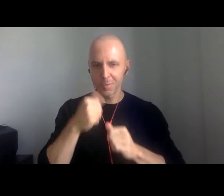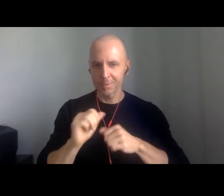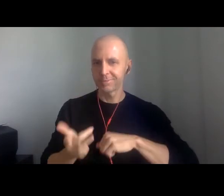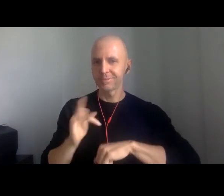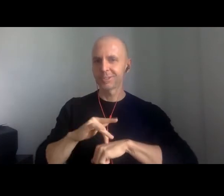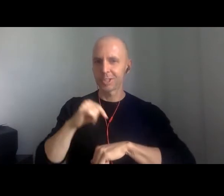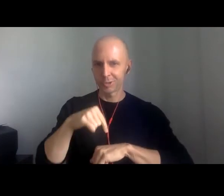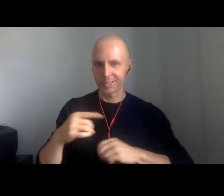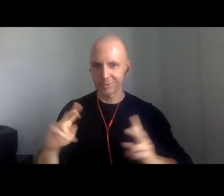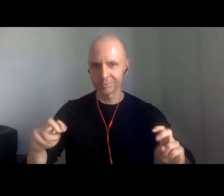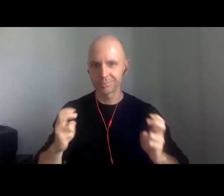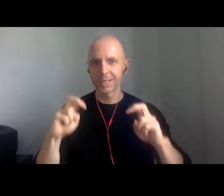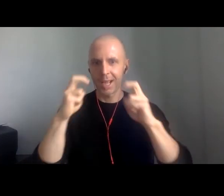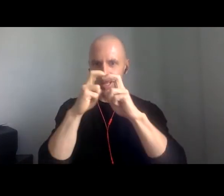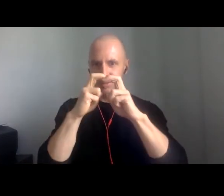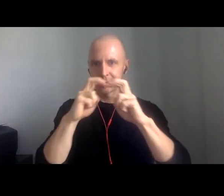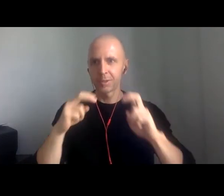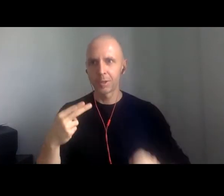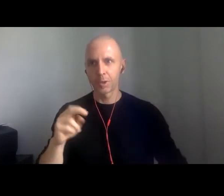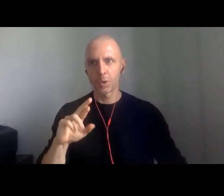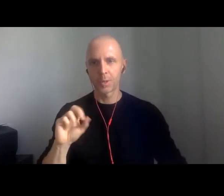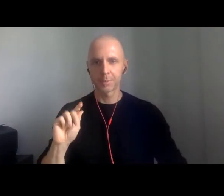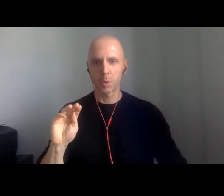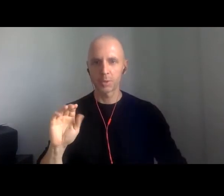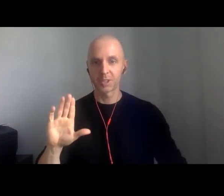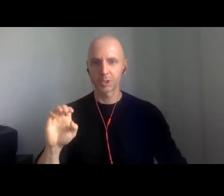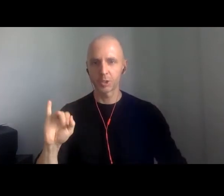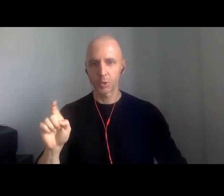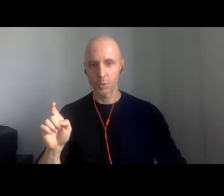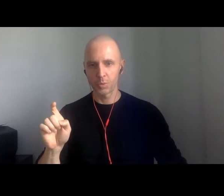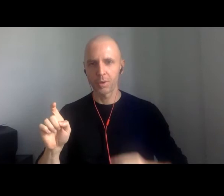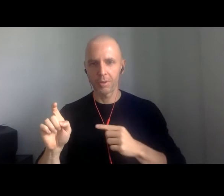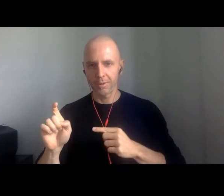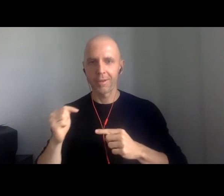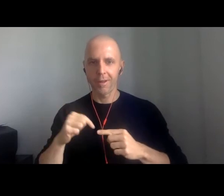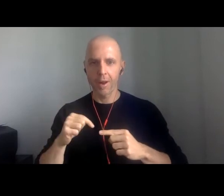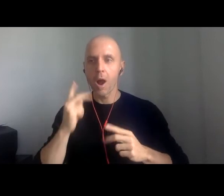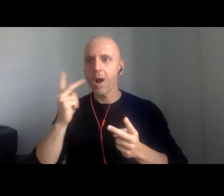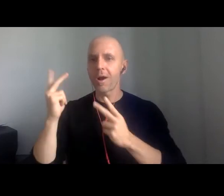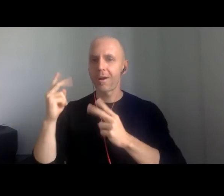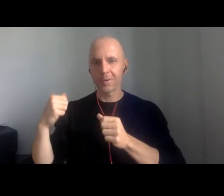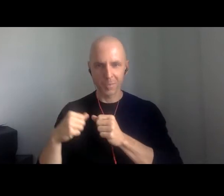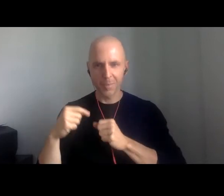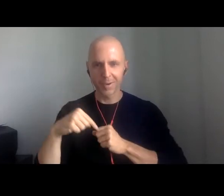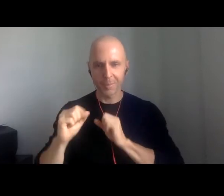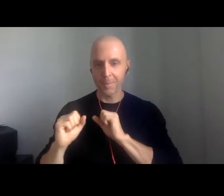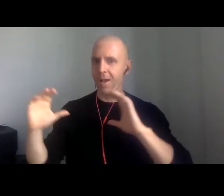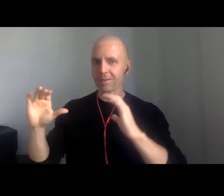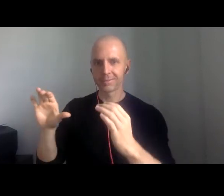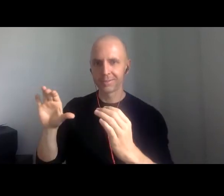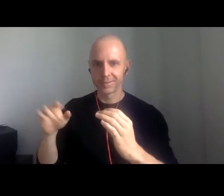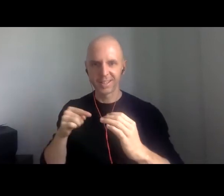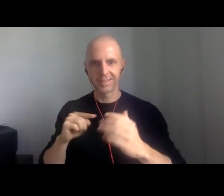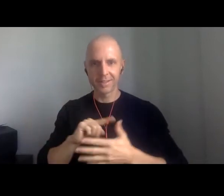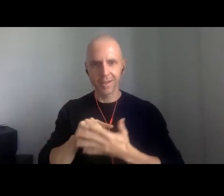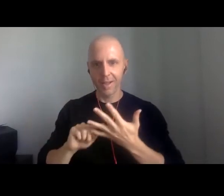see what might have changed since you were last here. After that, I'll be answering any questions you might have about the gardens,